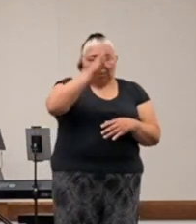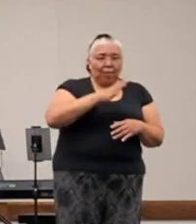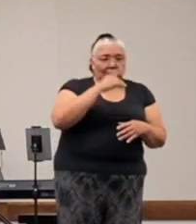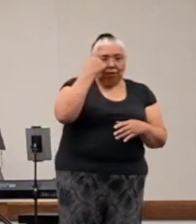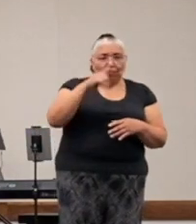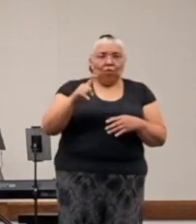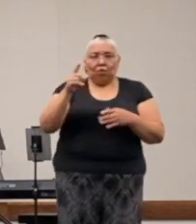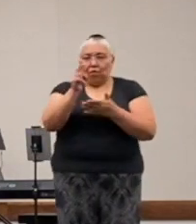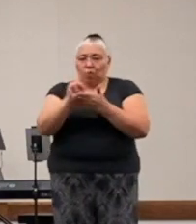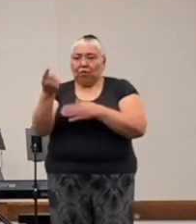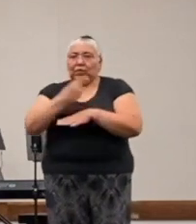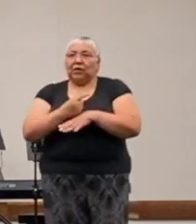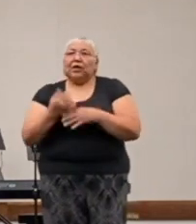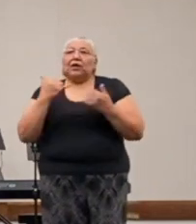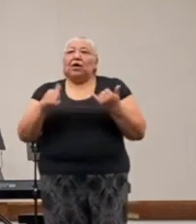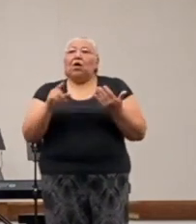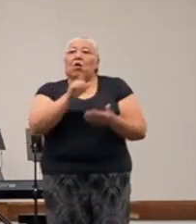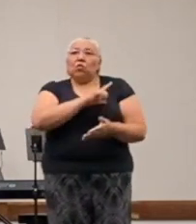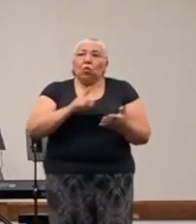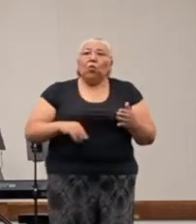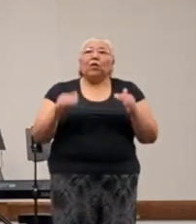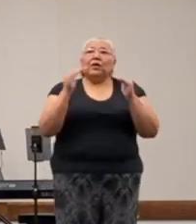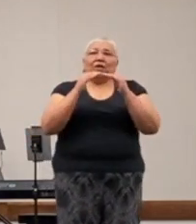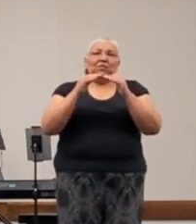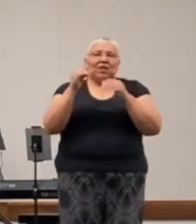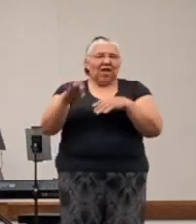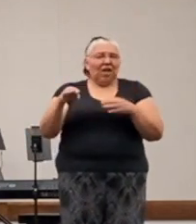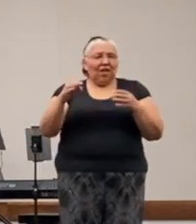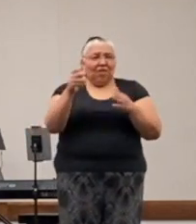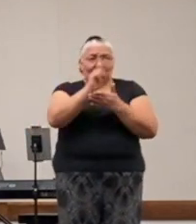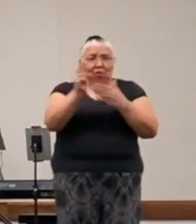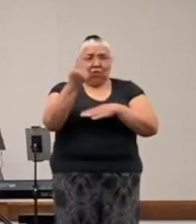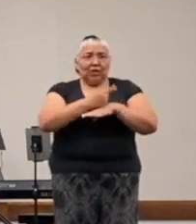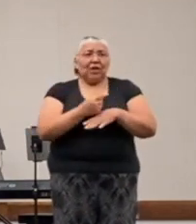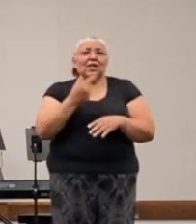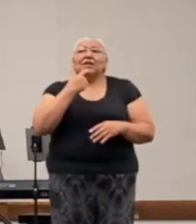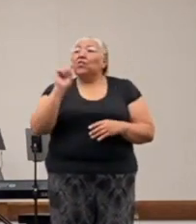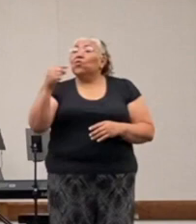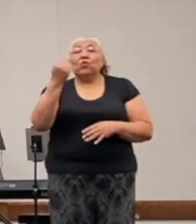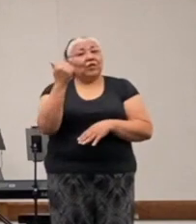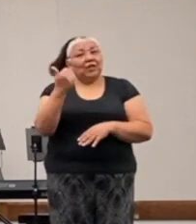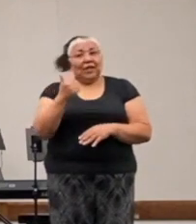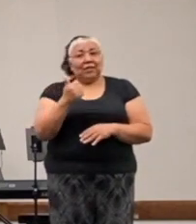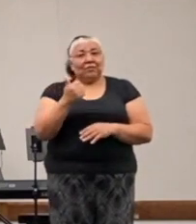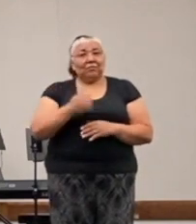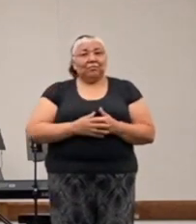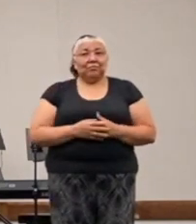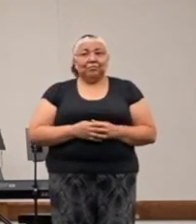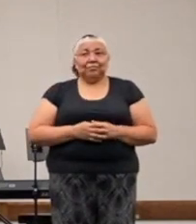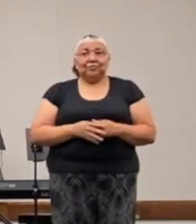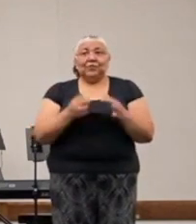Man is Lord even of the Sabbath. Say there's only 10. There's only 10. Verse